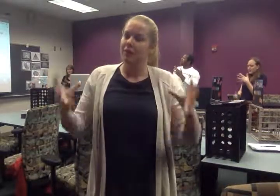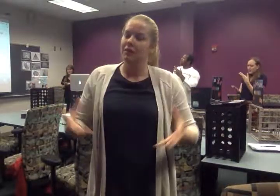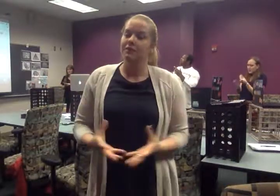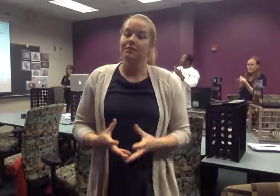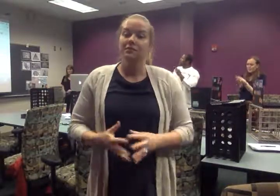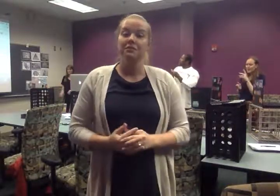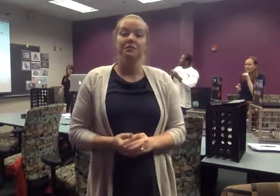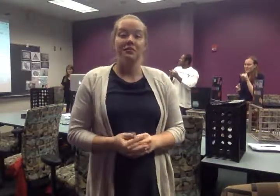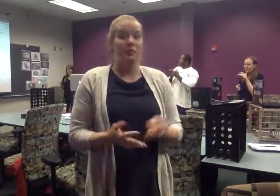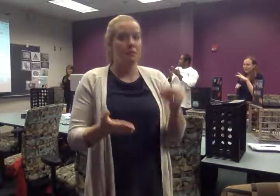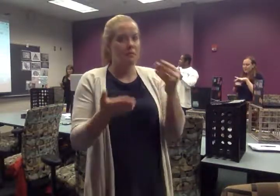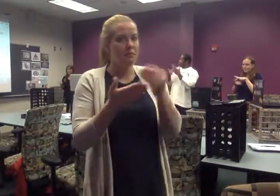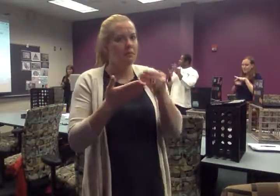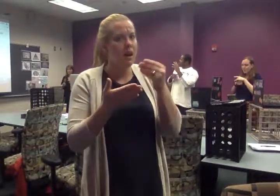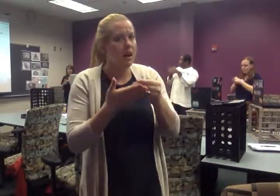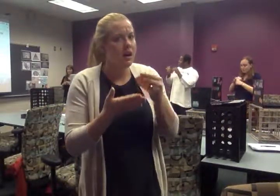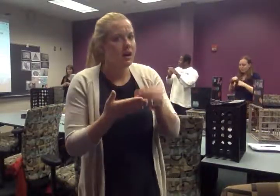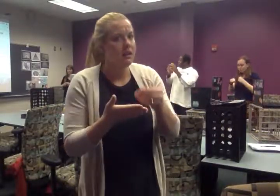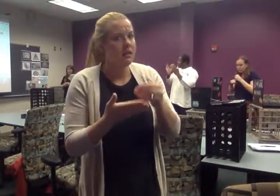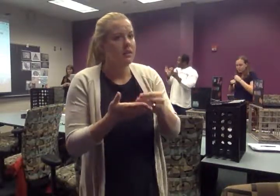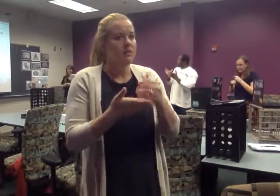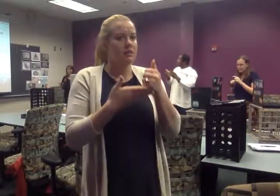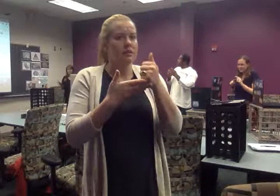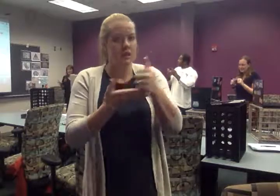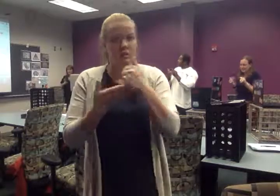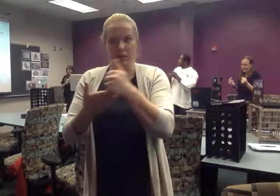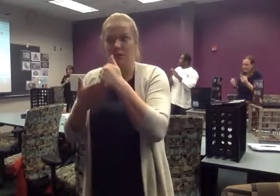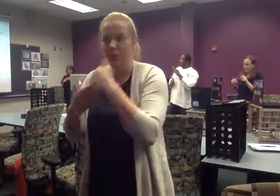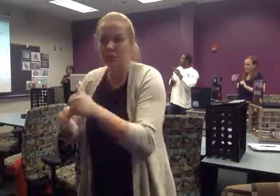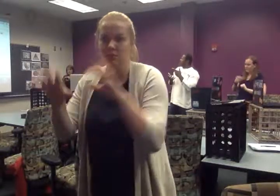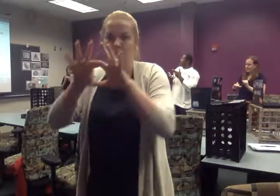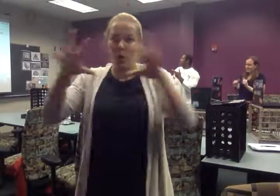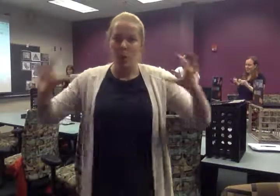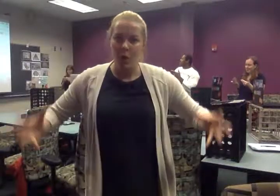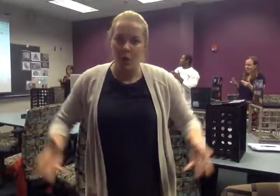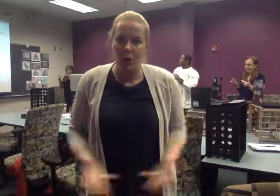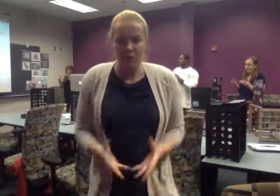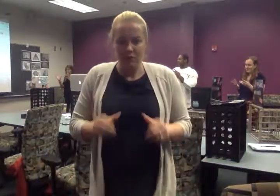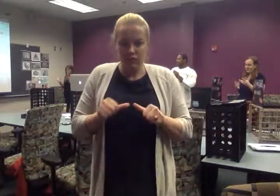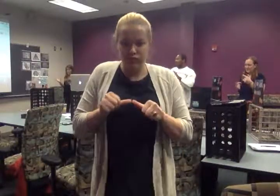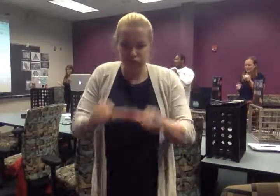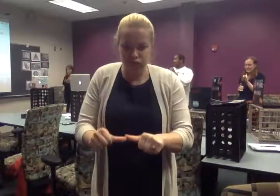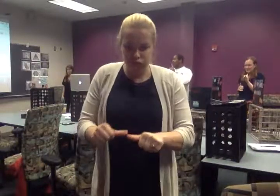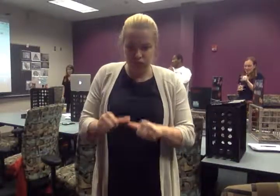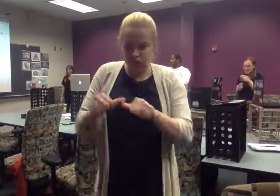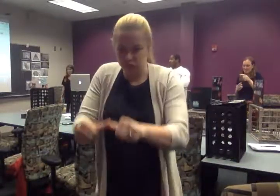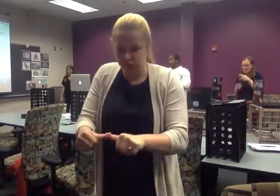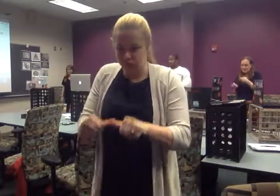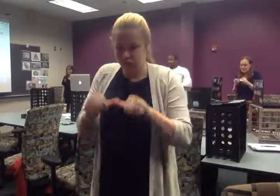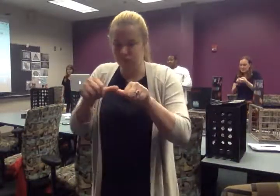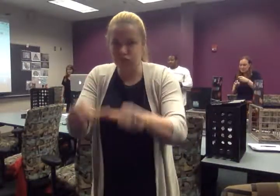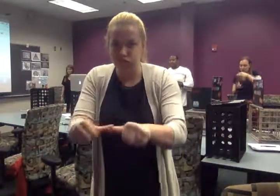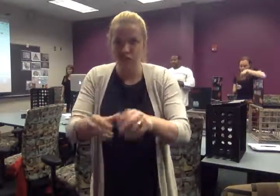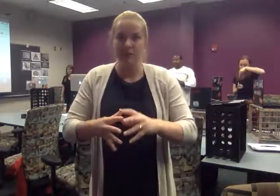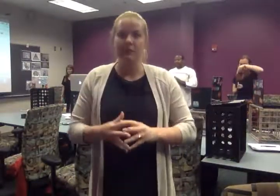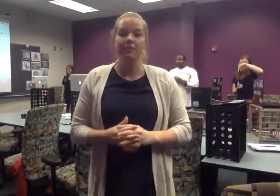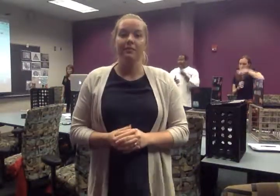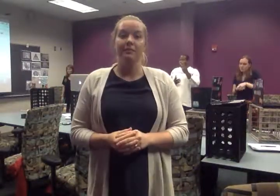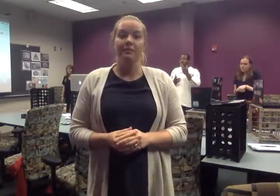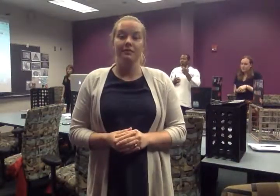go round. That's actually conservation of angular momentum. It's the same thing that allows, like, figure skaters to turn in circles. Look, me from the past, I know you came in 4th in physics